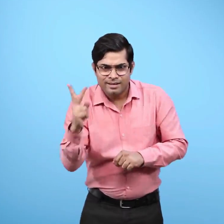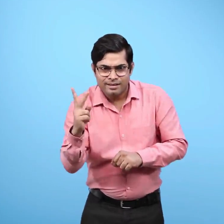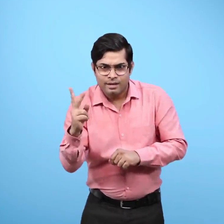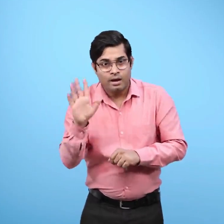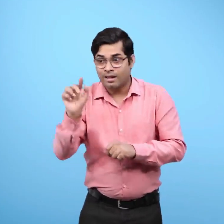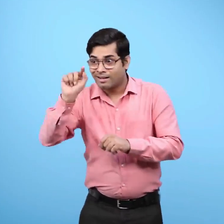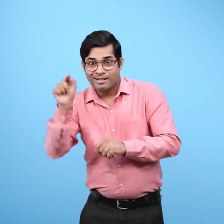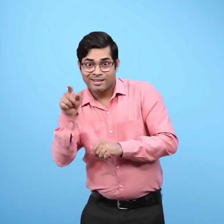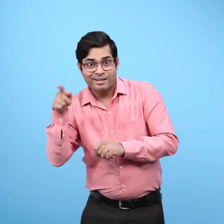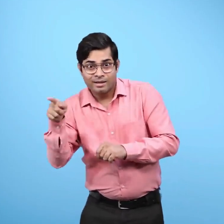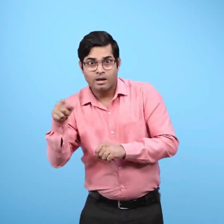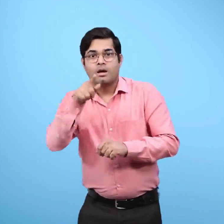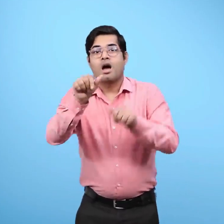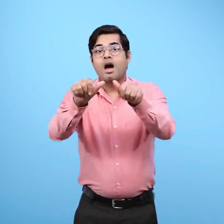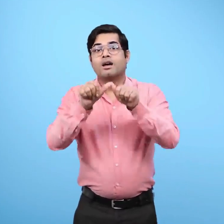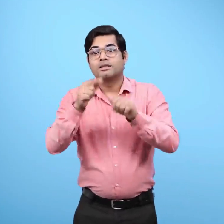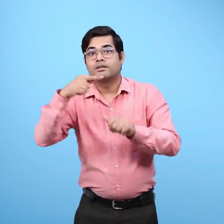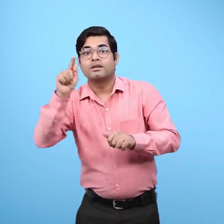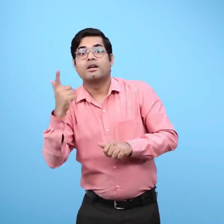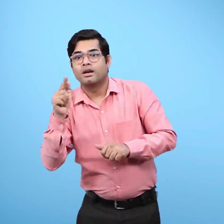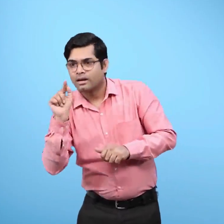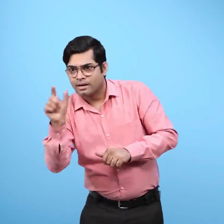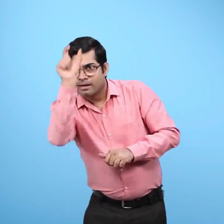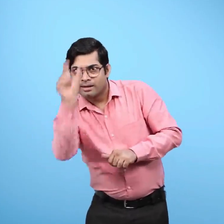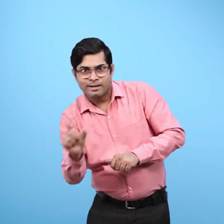Observe the picture and give the correct answer.